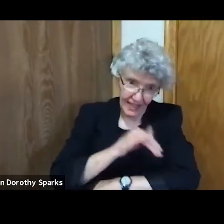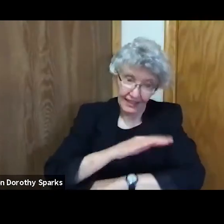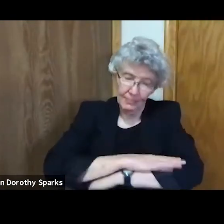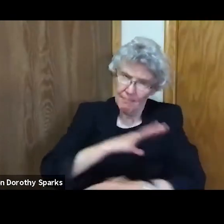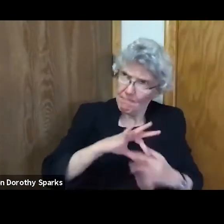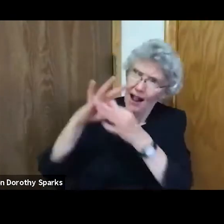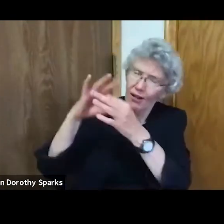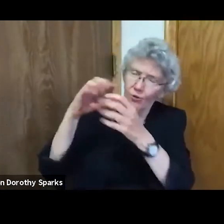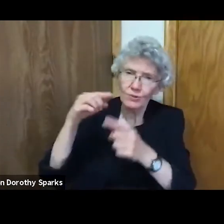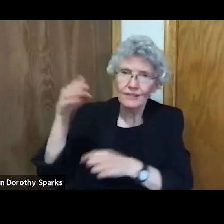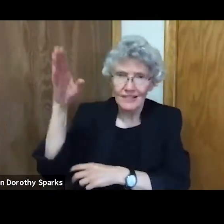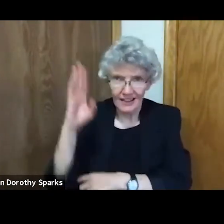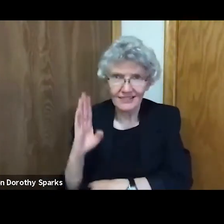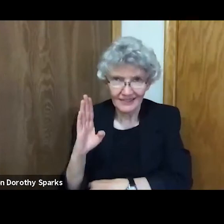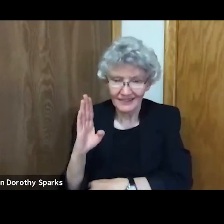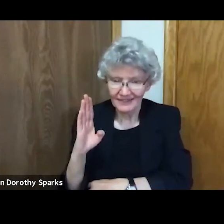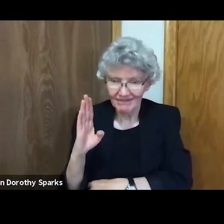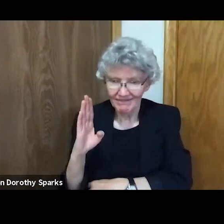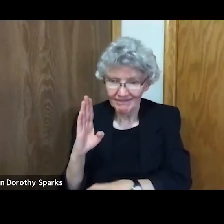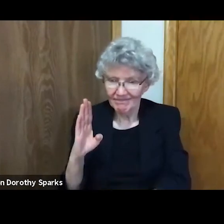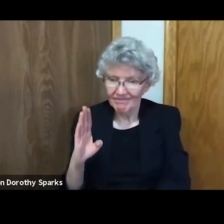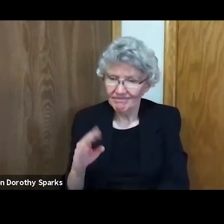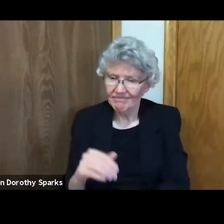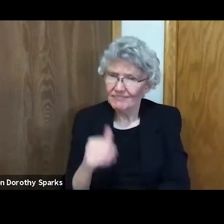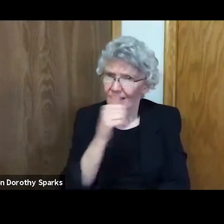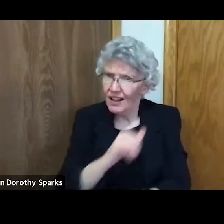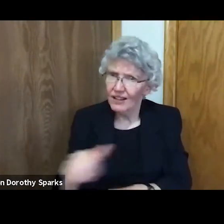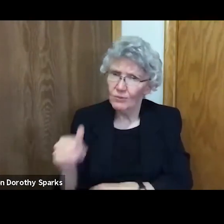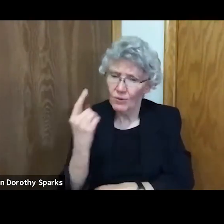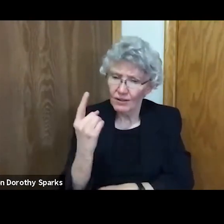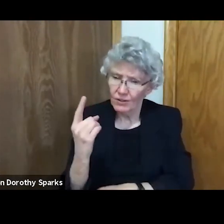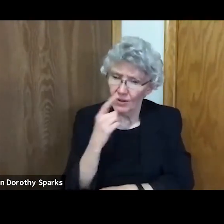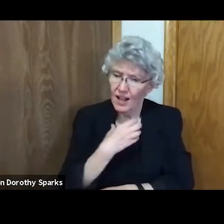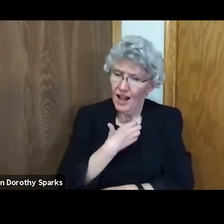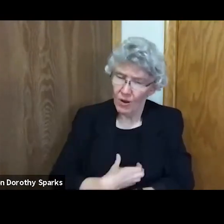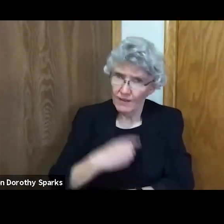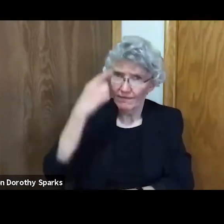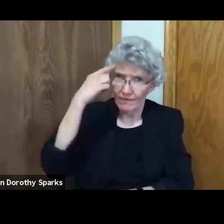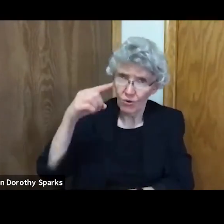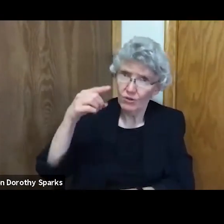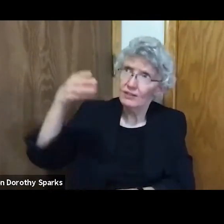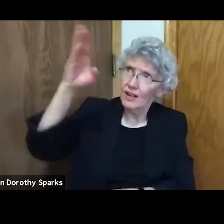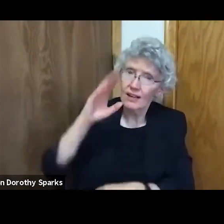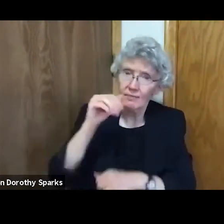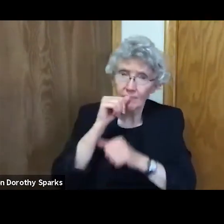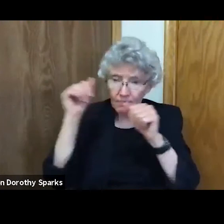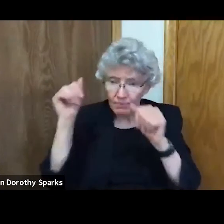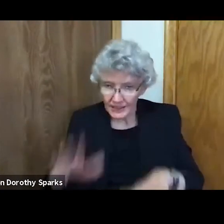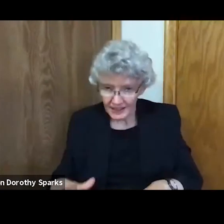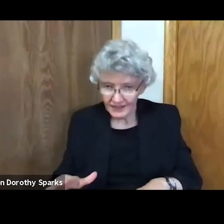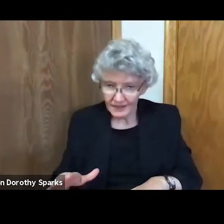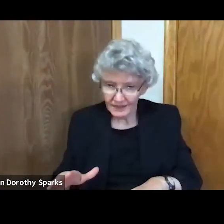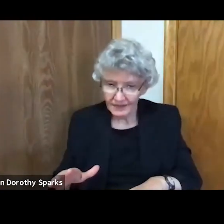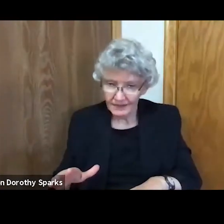All are invited to this table, for this is God's table, and we are honored to share it